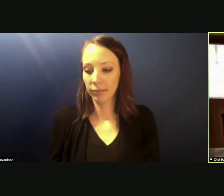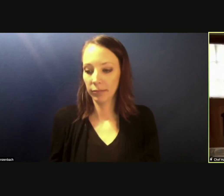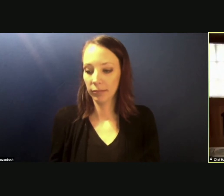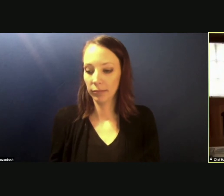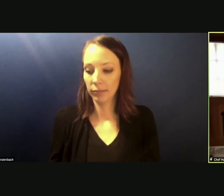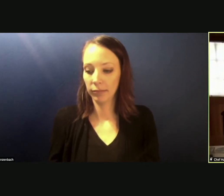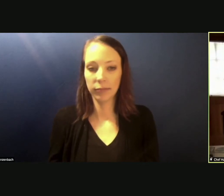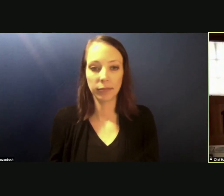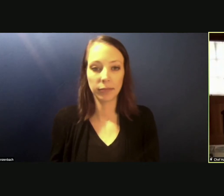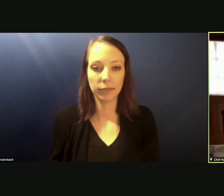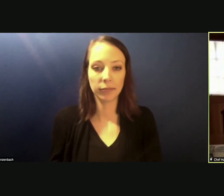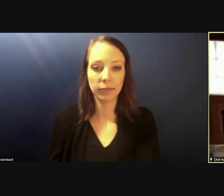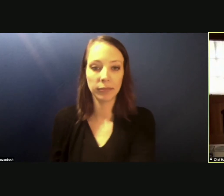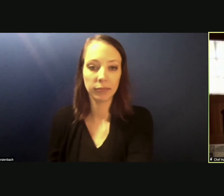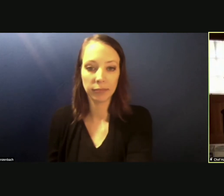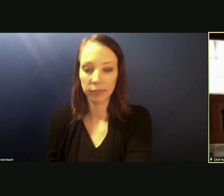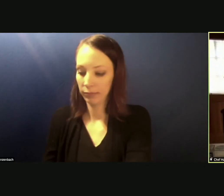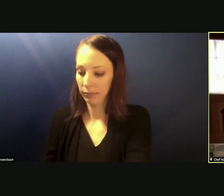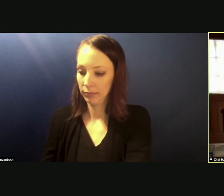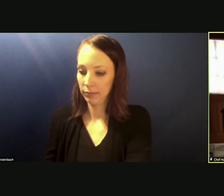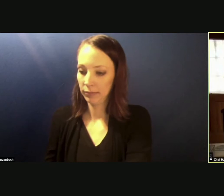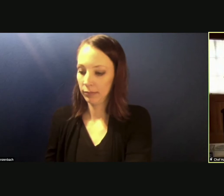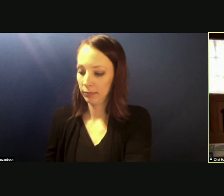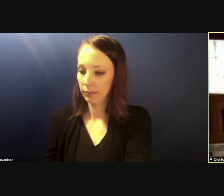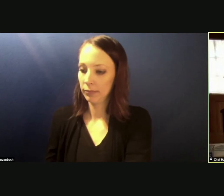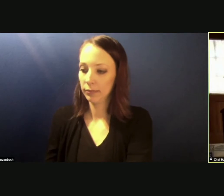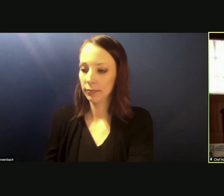So it should go pretty well.